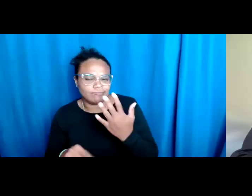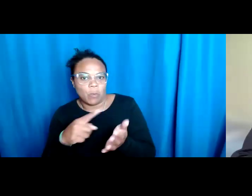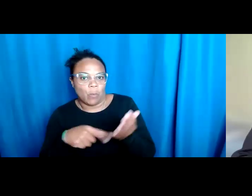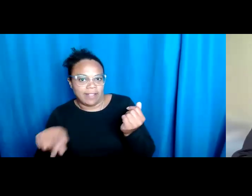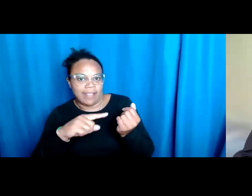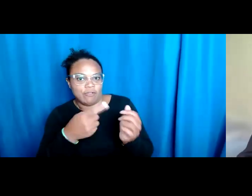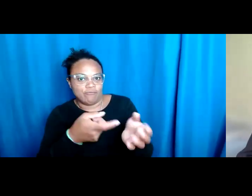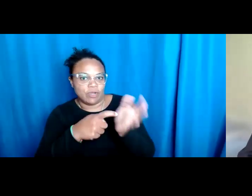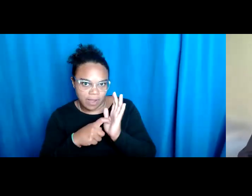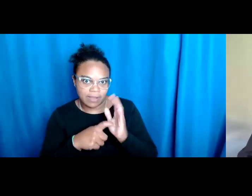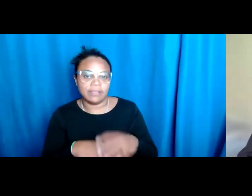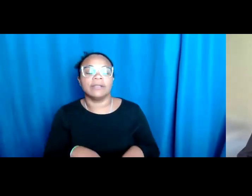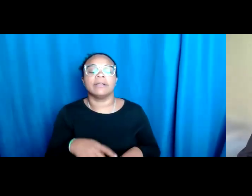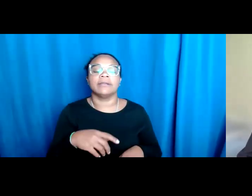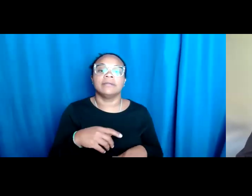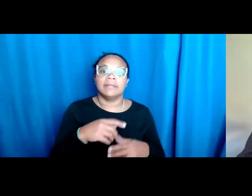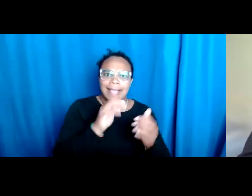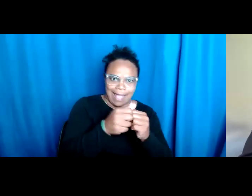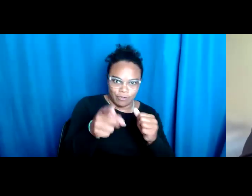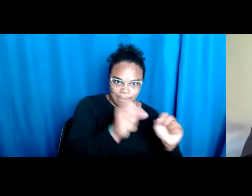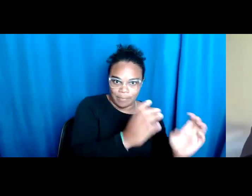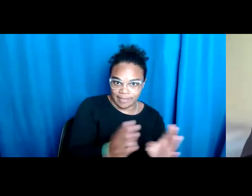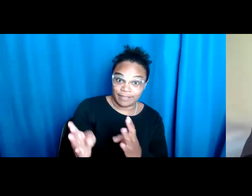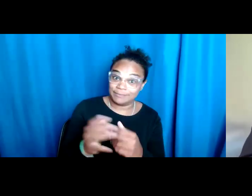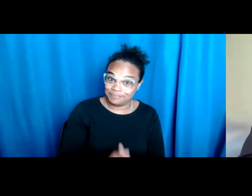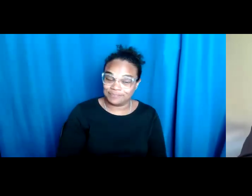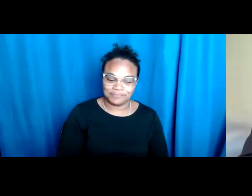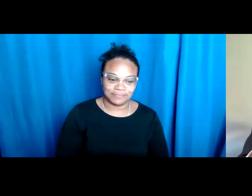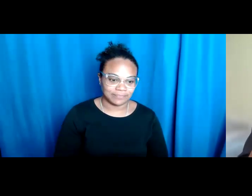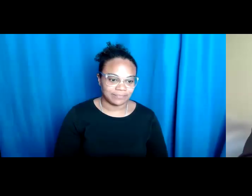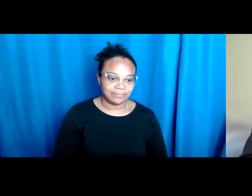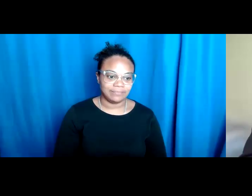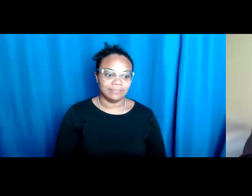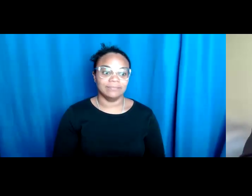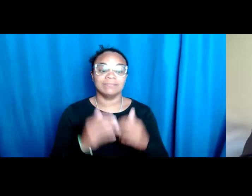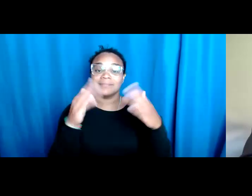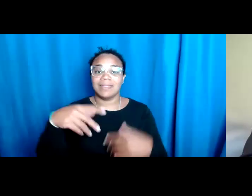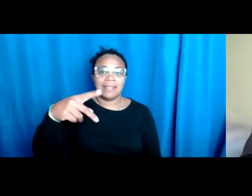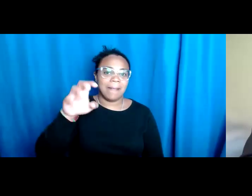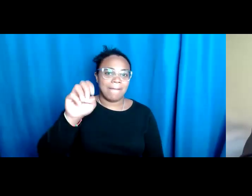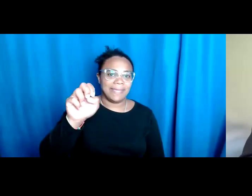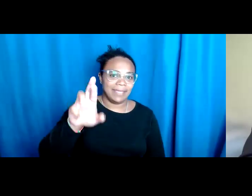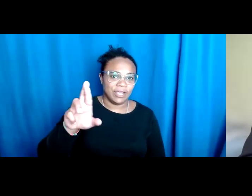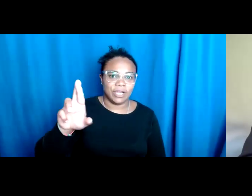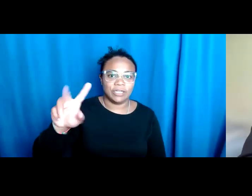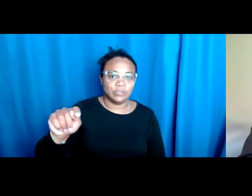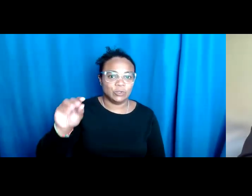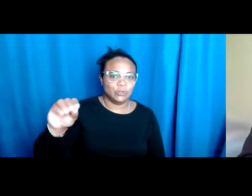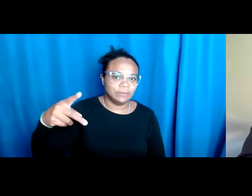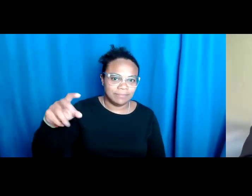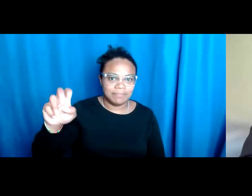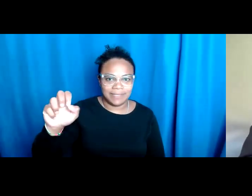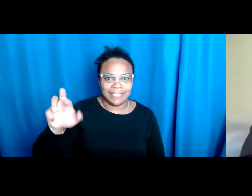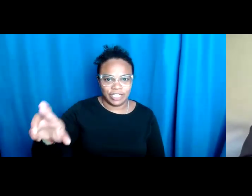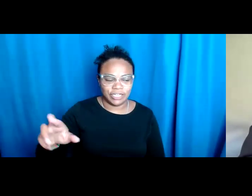how prepared you need to be. All right. Now, there's peer-to-peer lending sites.